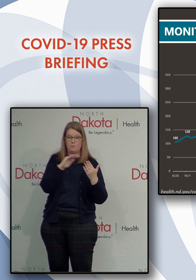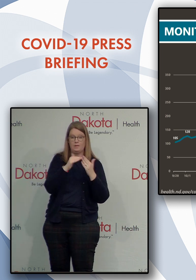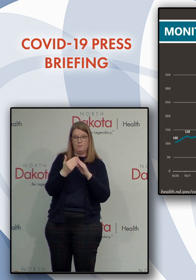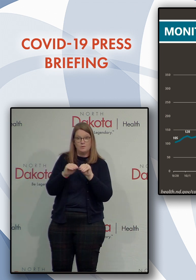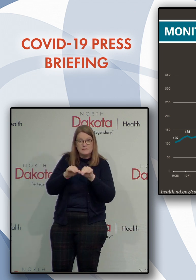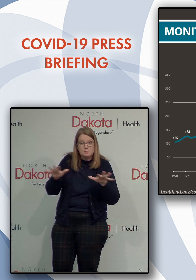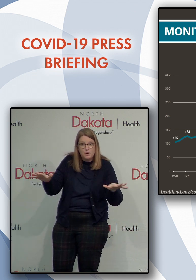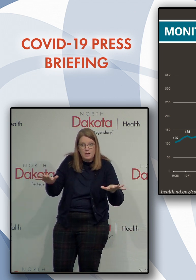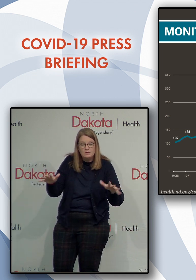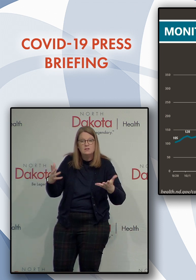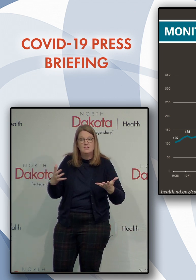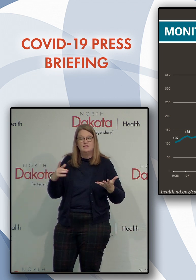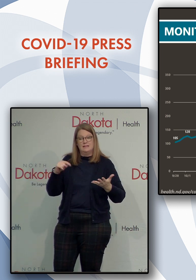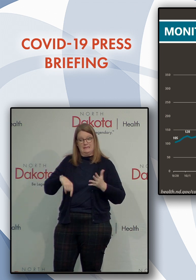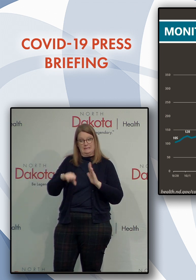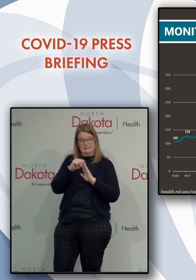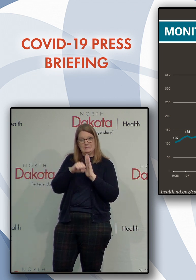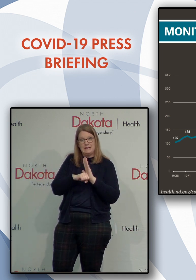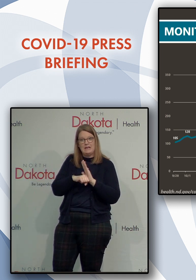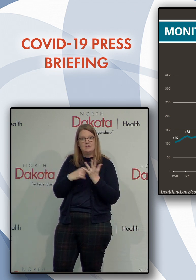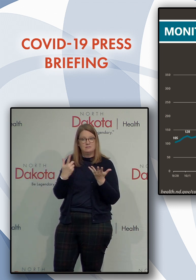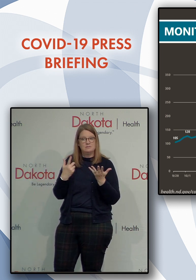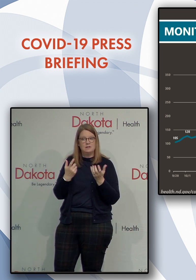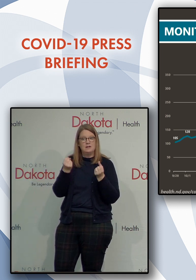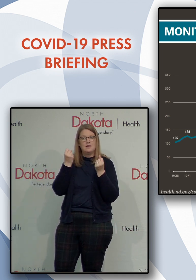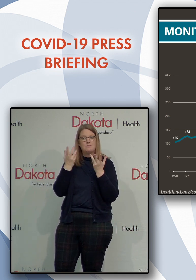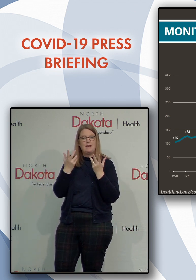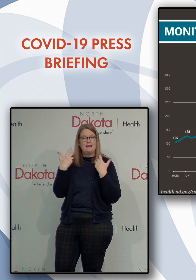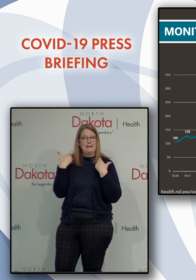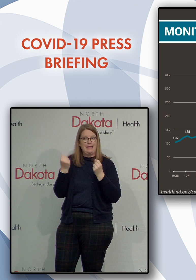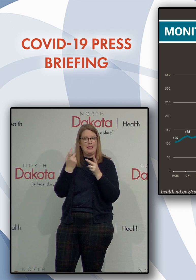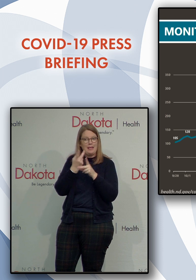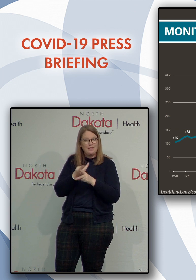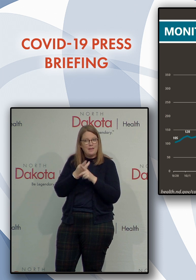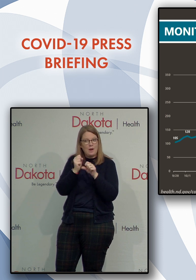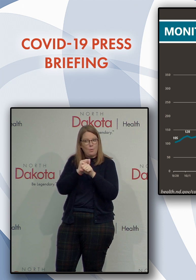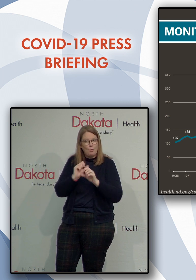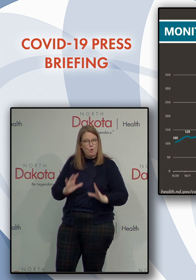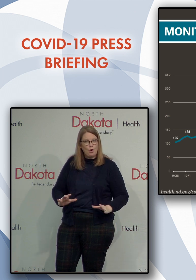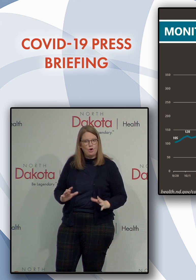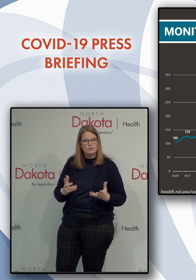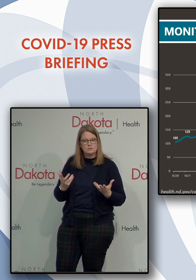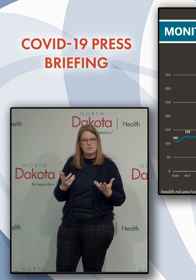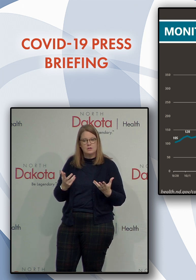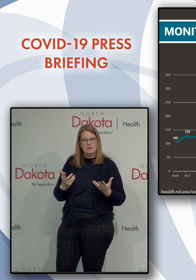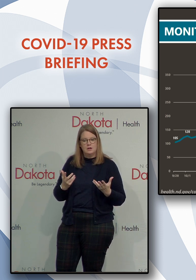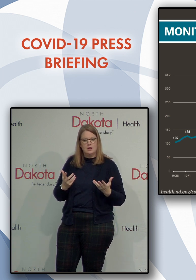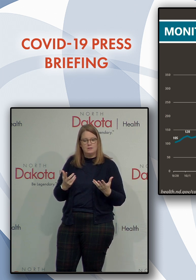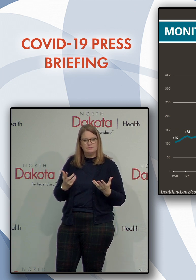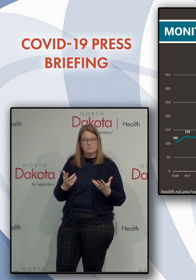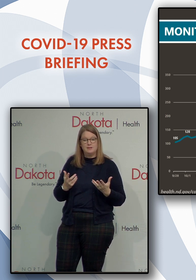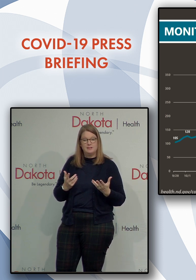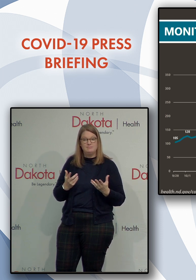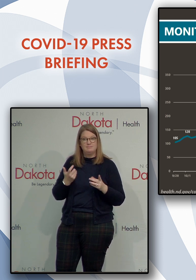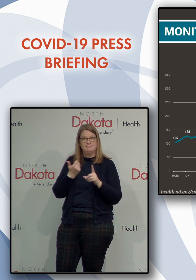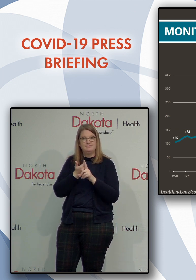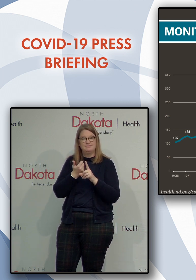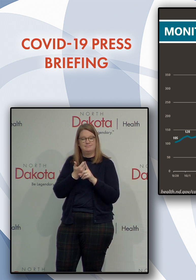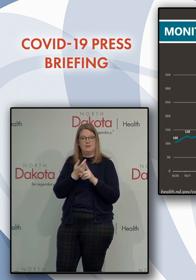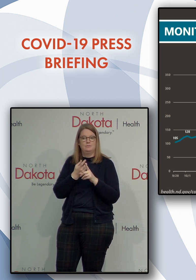having in our state, that we were losing a lot of healthcare workers, not losing them literally, but in terms of